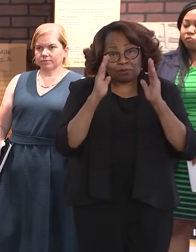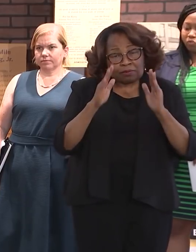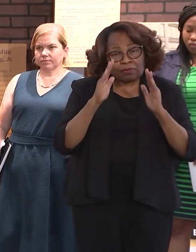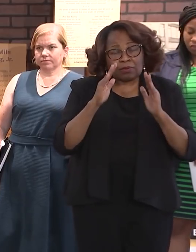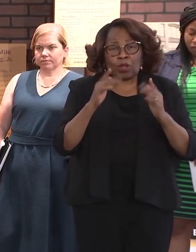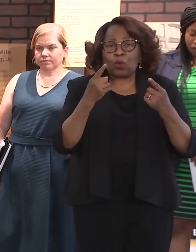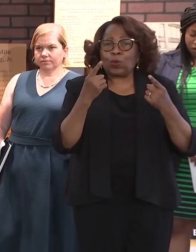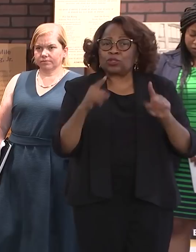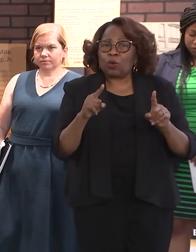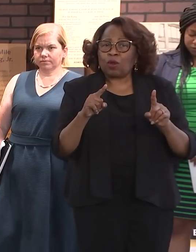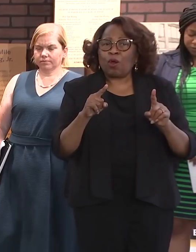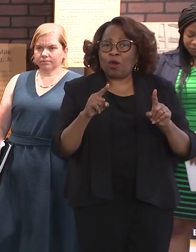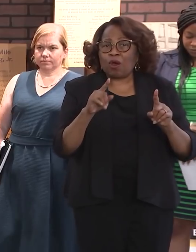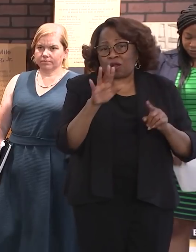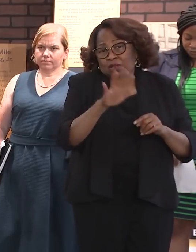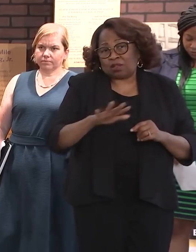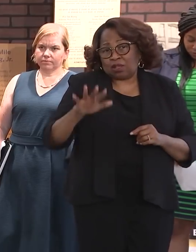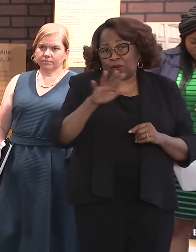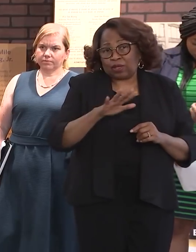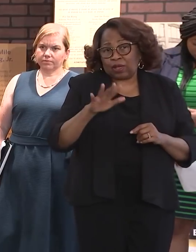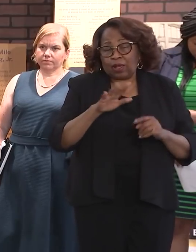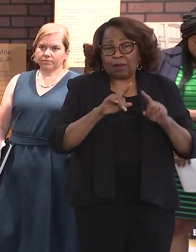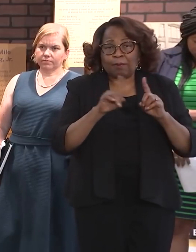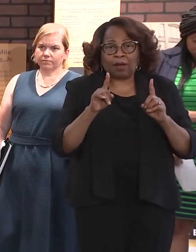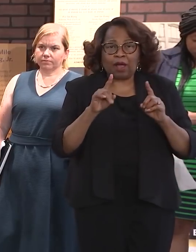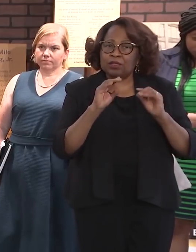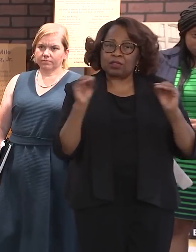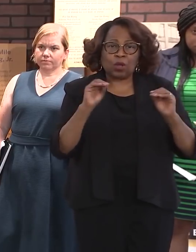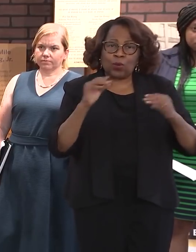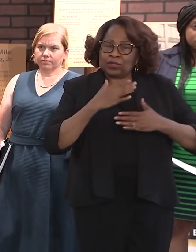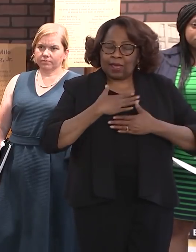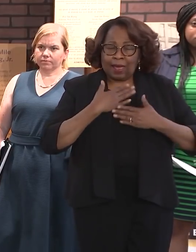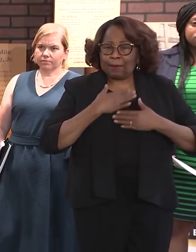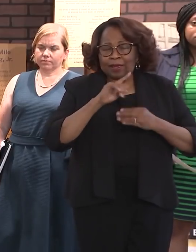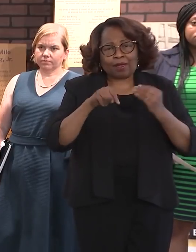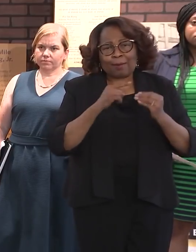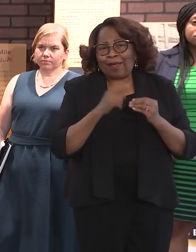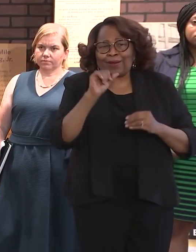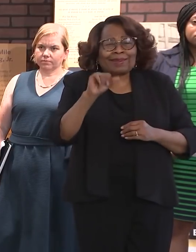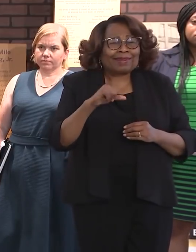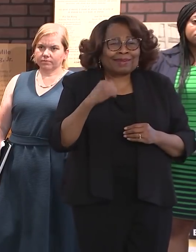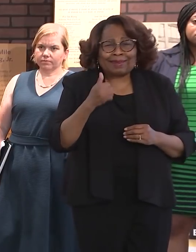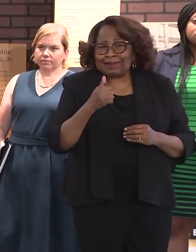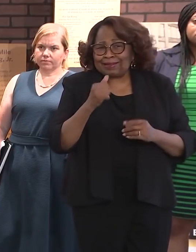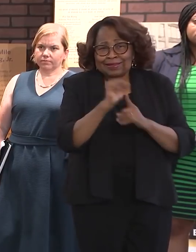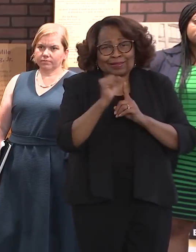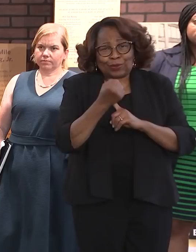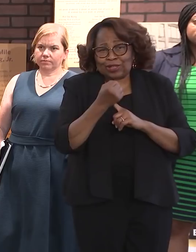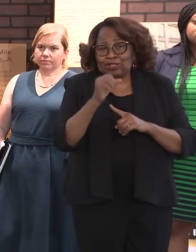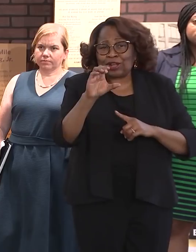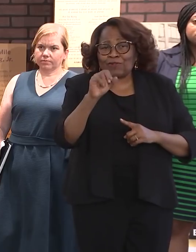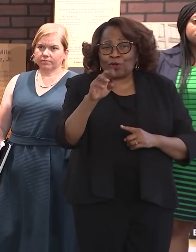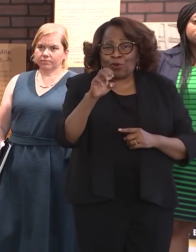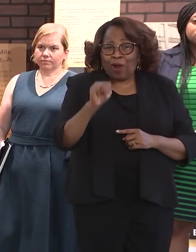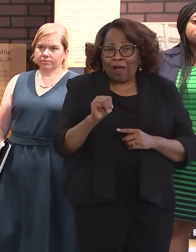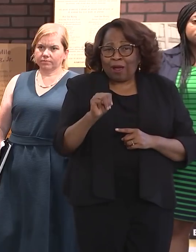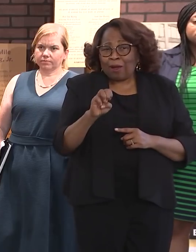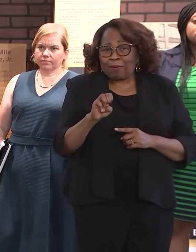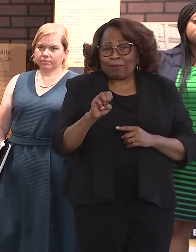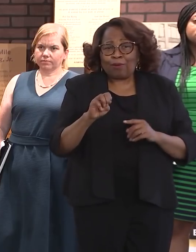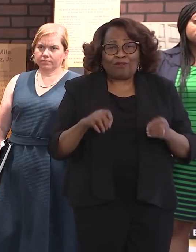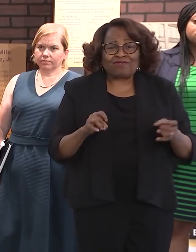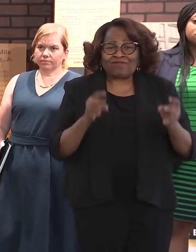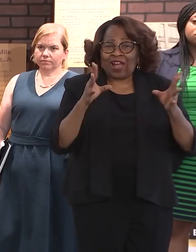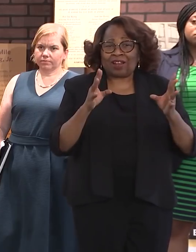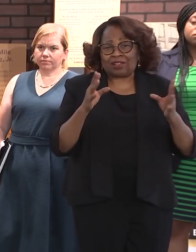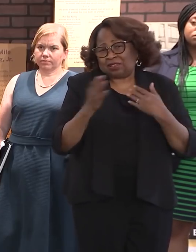to what's going on in the area around them. But nobody's happy about any incidents of crime or violence anywhere in the city,